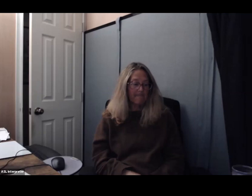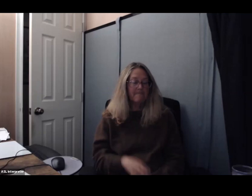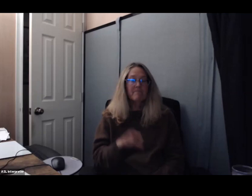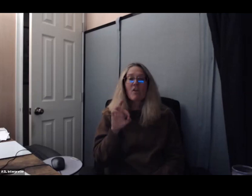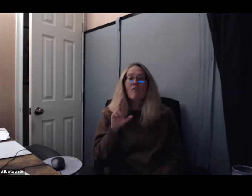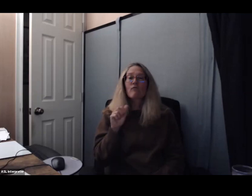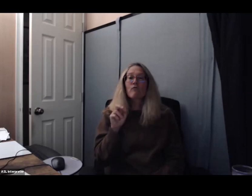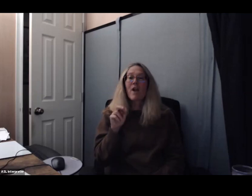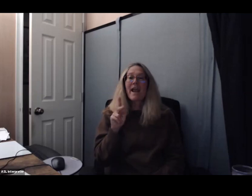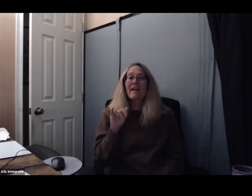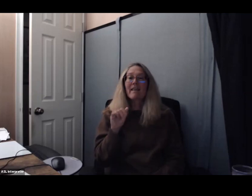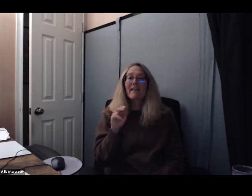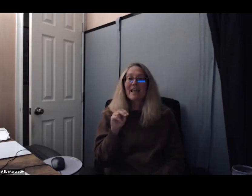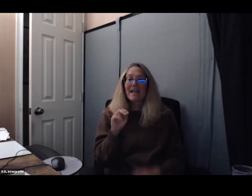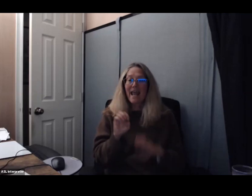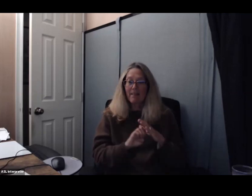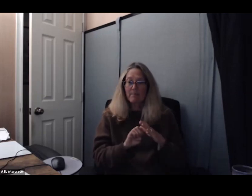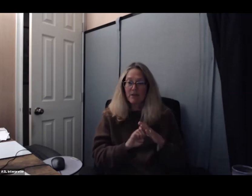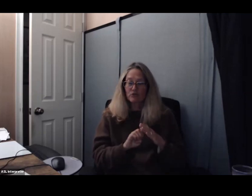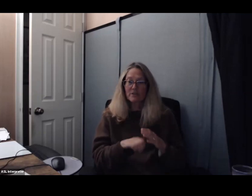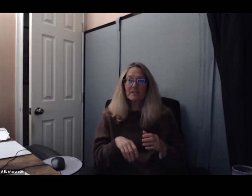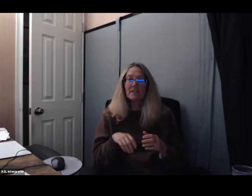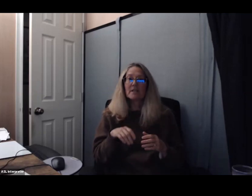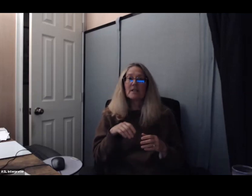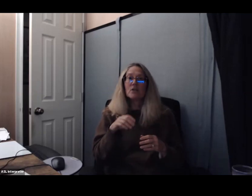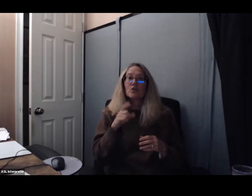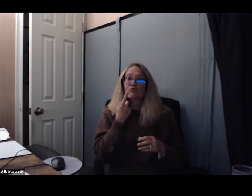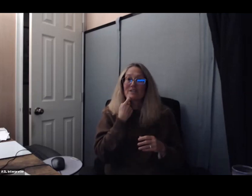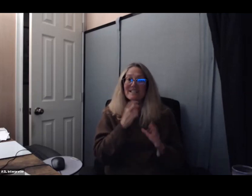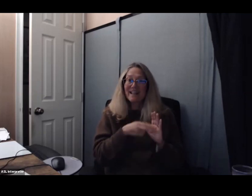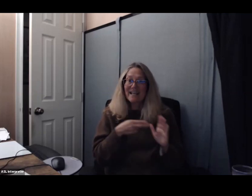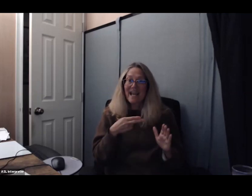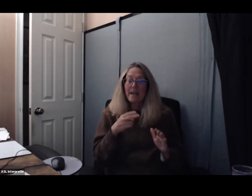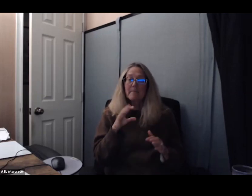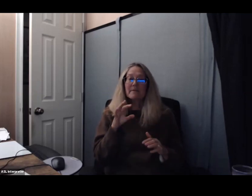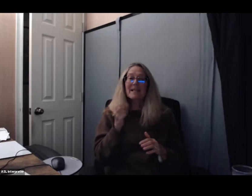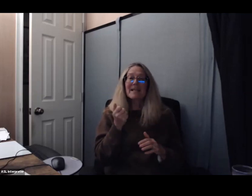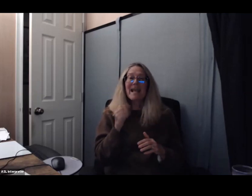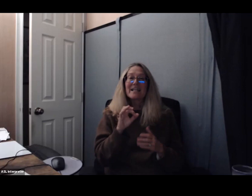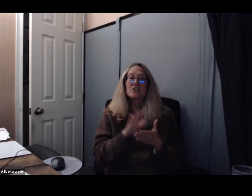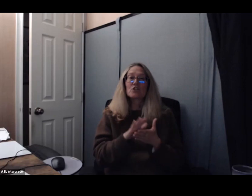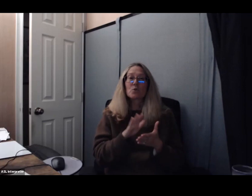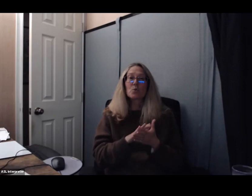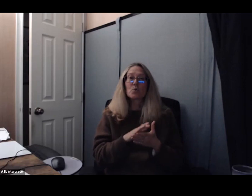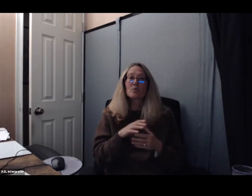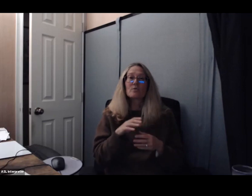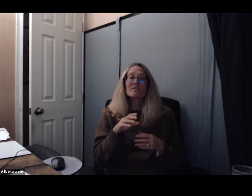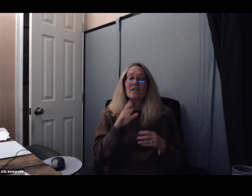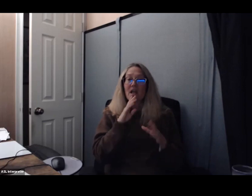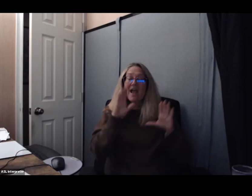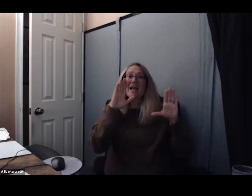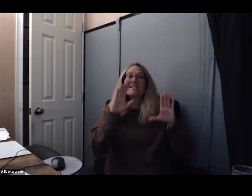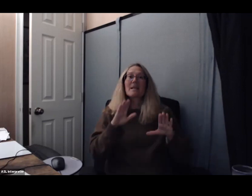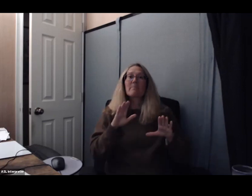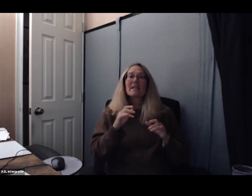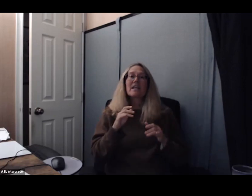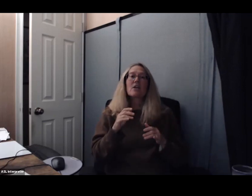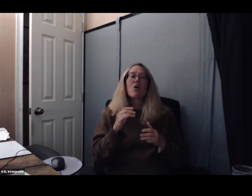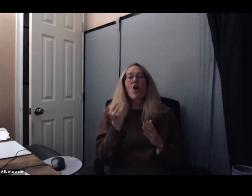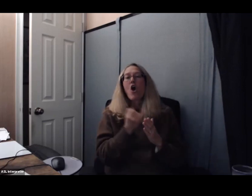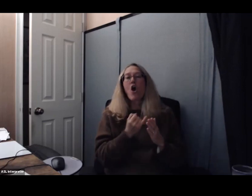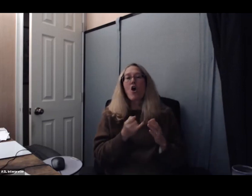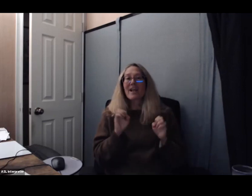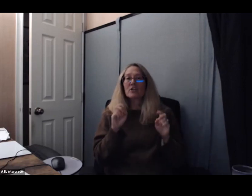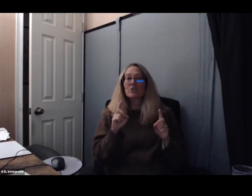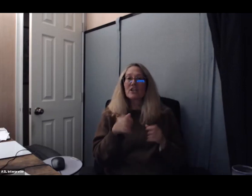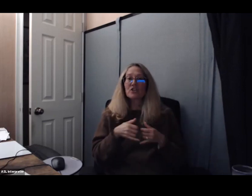Franklin Elementary was also recently named one of 19 schools to win the California Exemplary Arts Education Award. They were